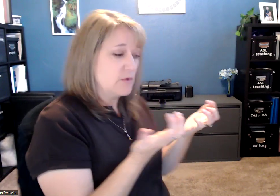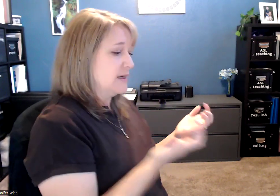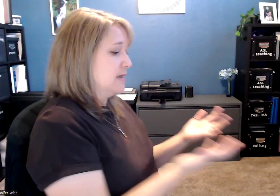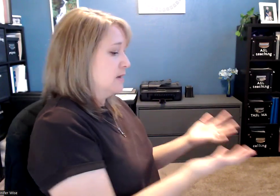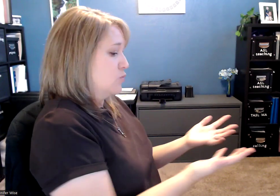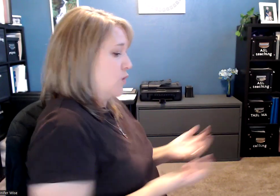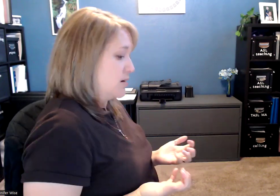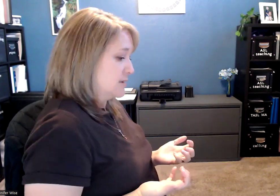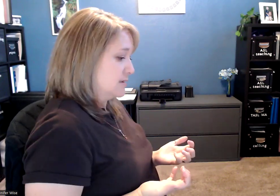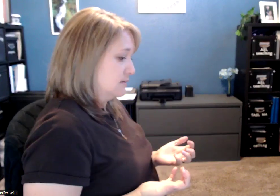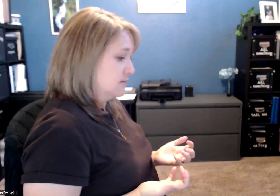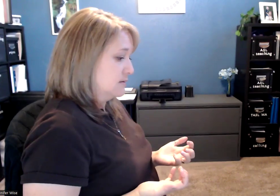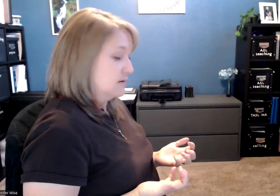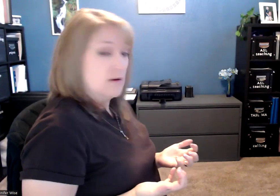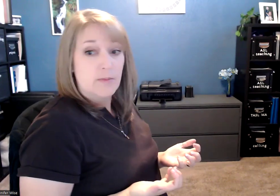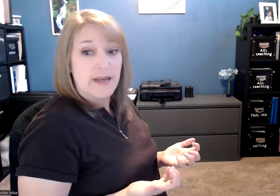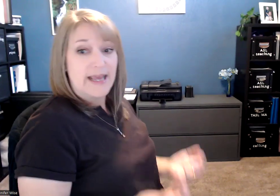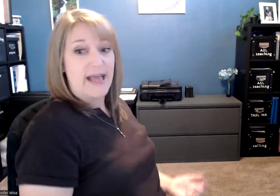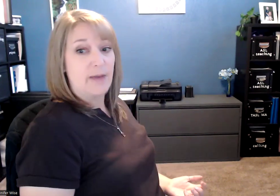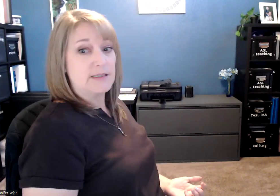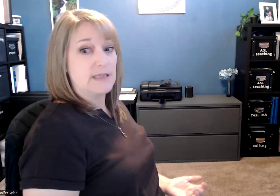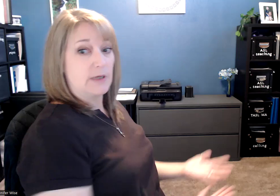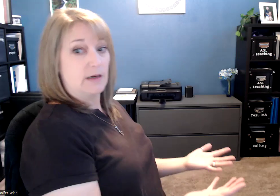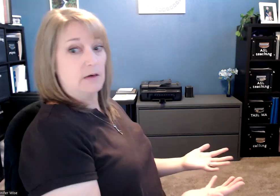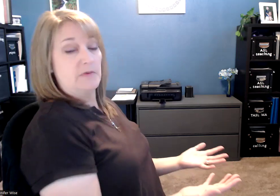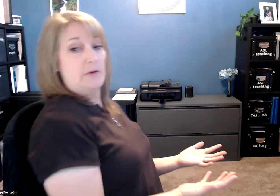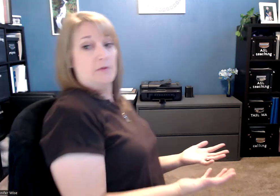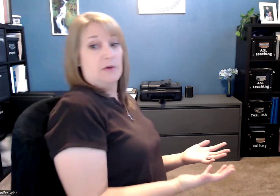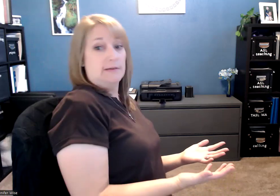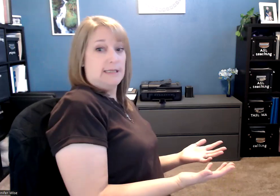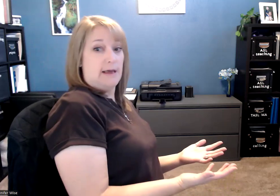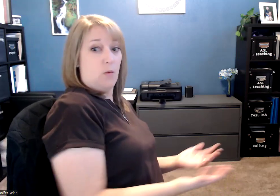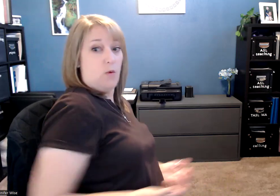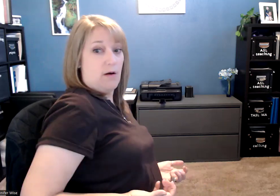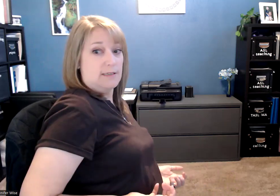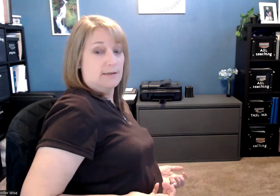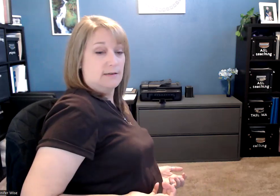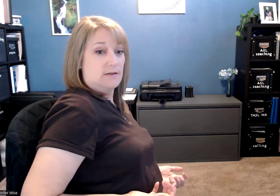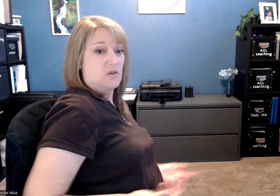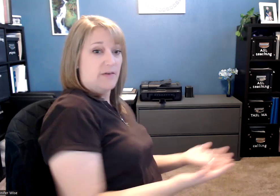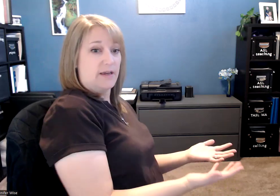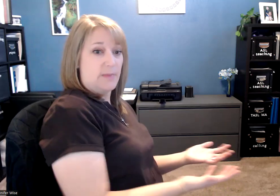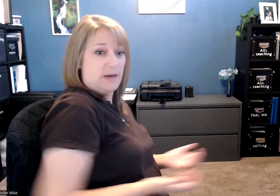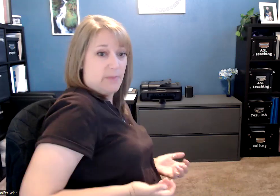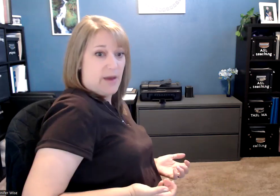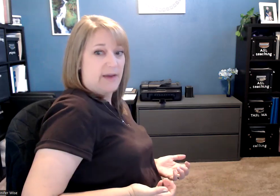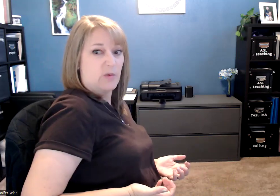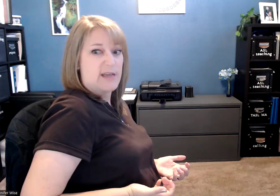moving it. Want. But again, it happens down here. So I don't know if you can see that. Want. So have it come in about at your